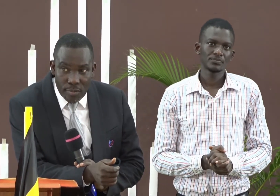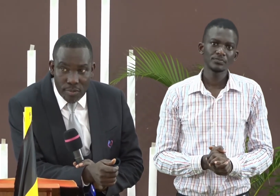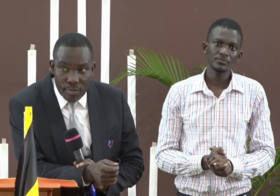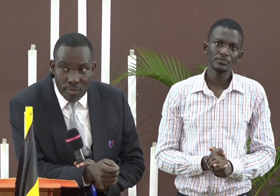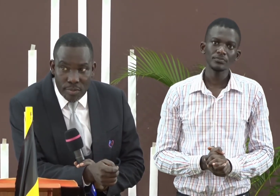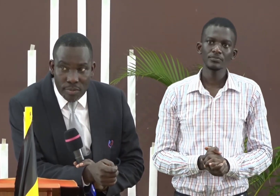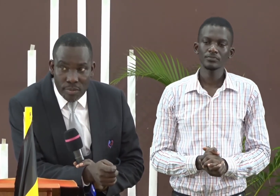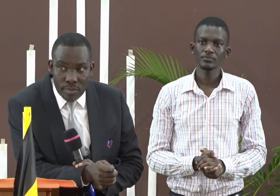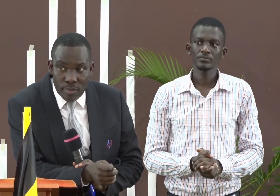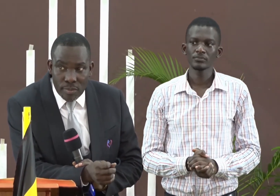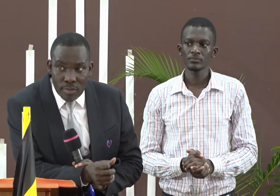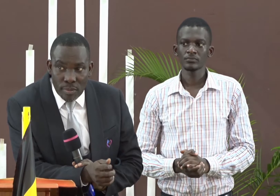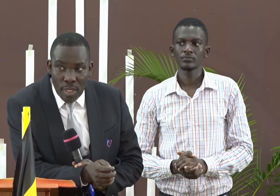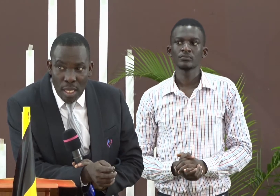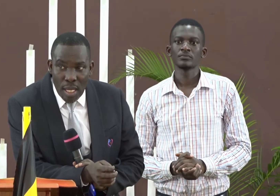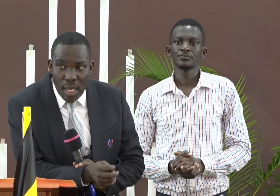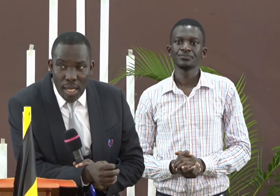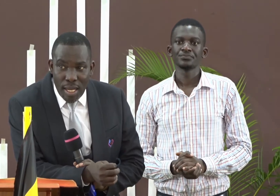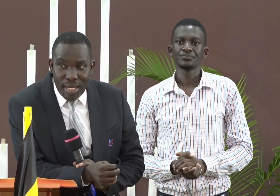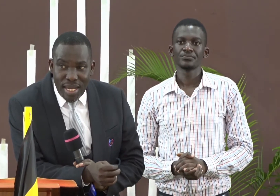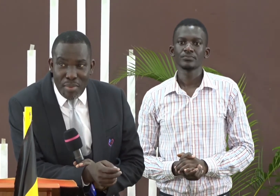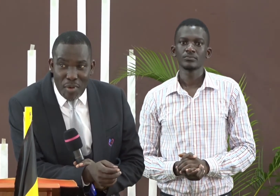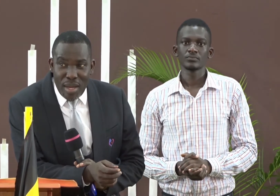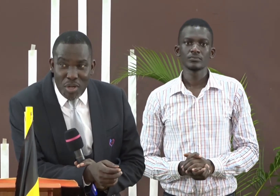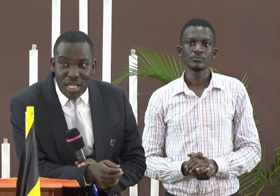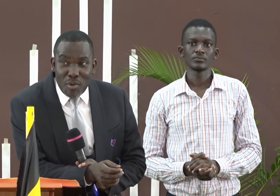Lord, but you cannot avoid the day when you're supposed to get into